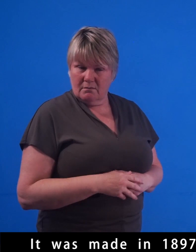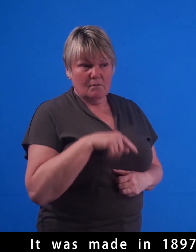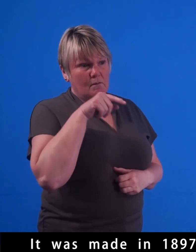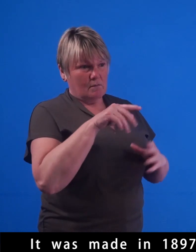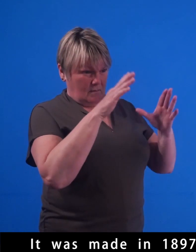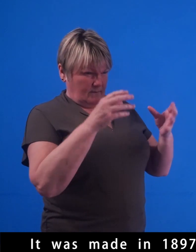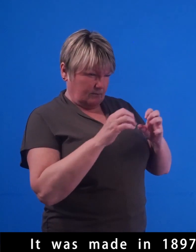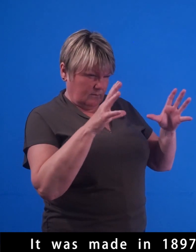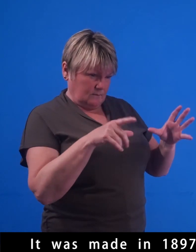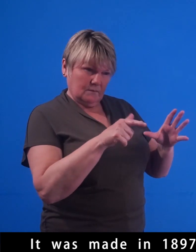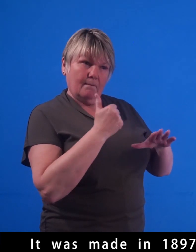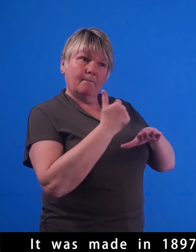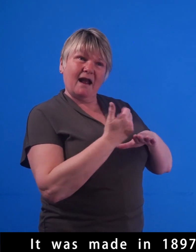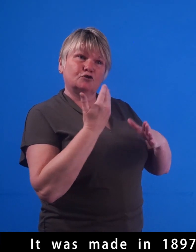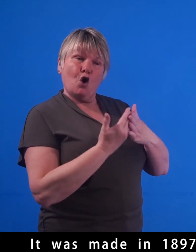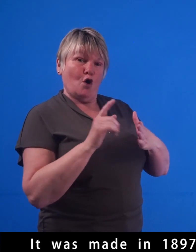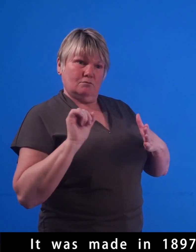and was based on her family home in Hampshire.